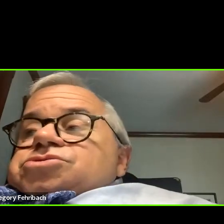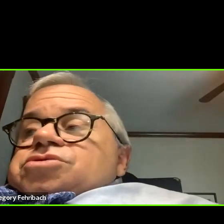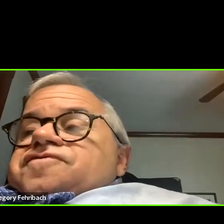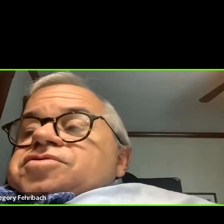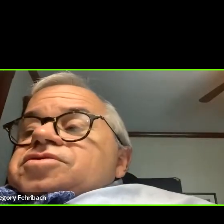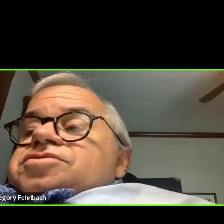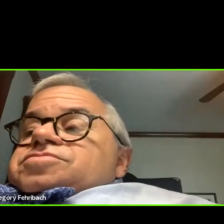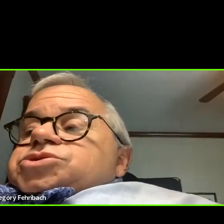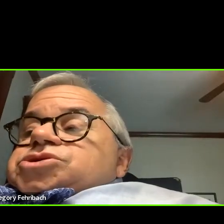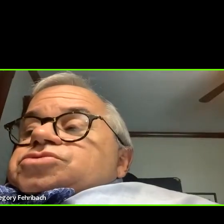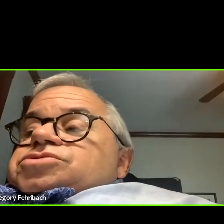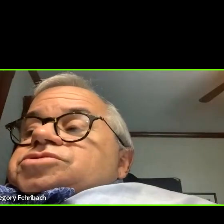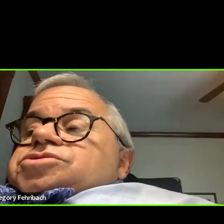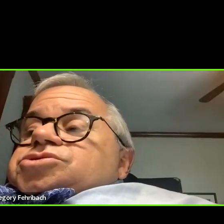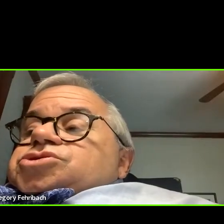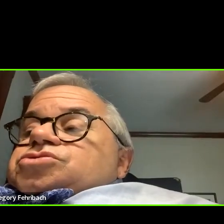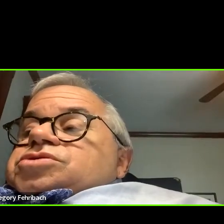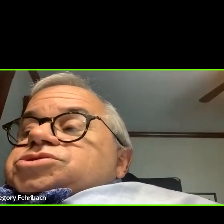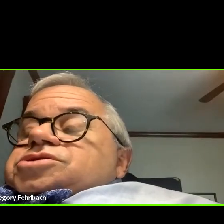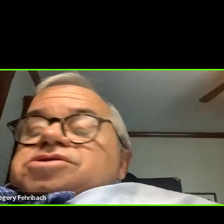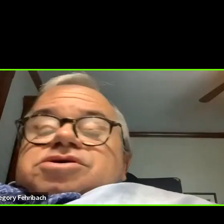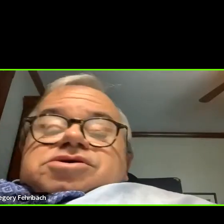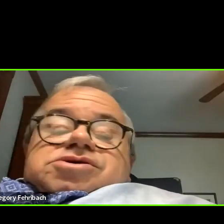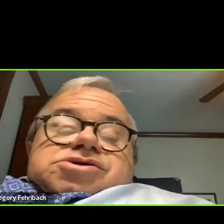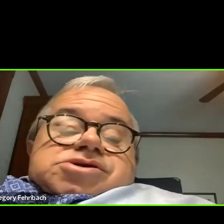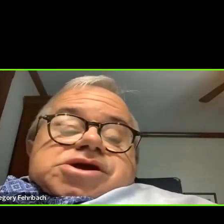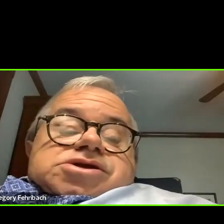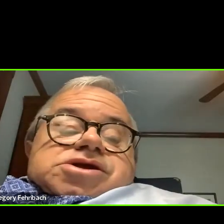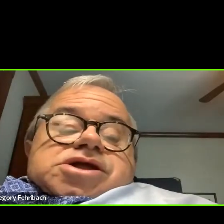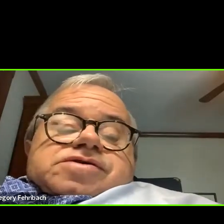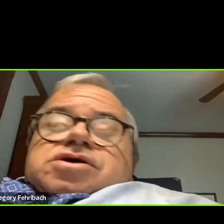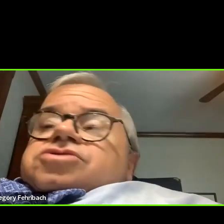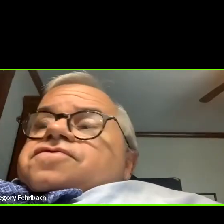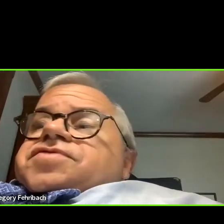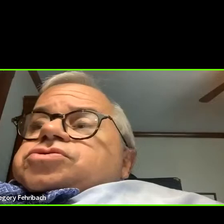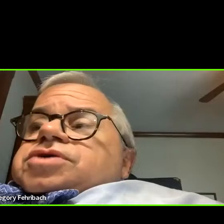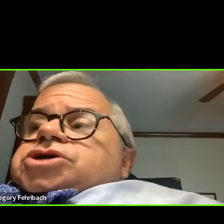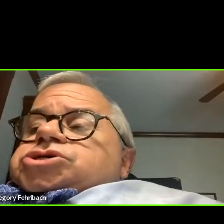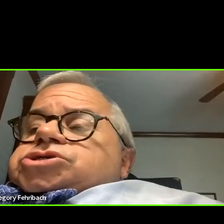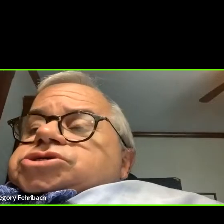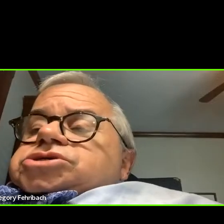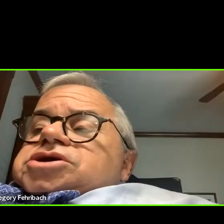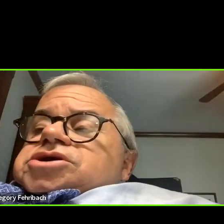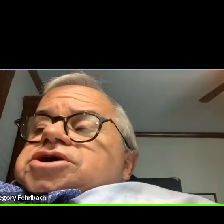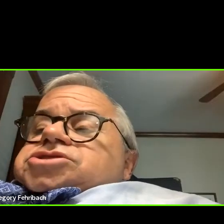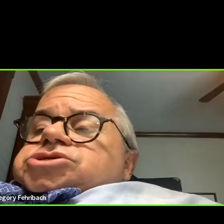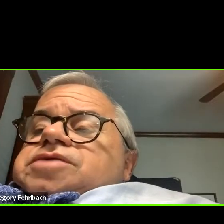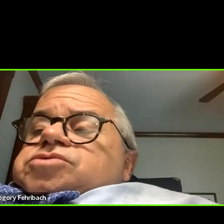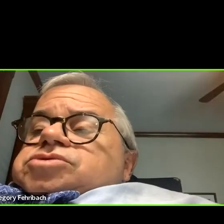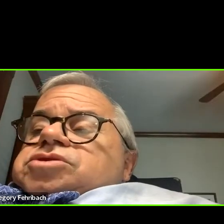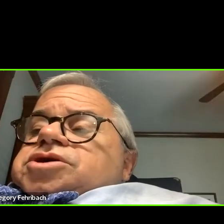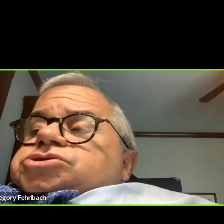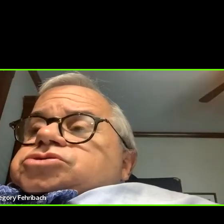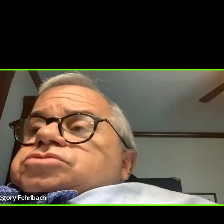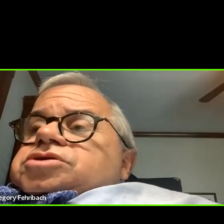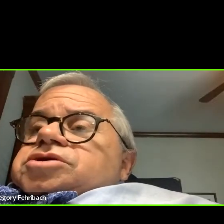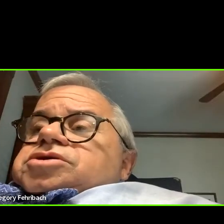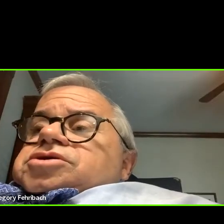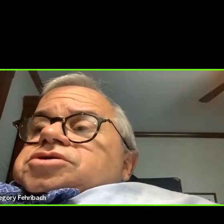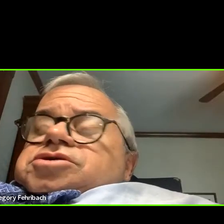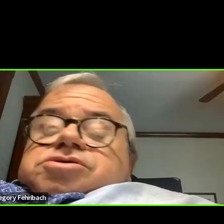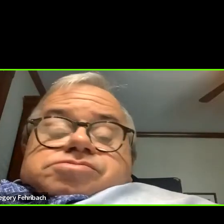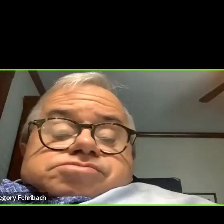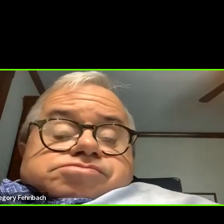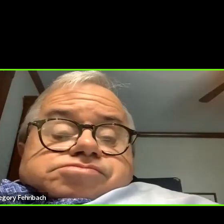again, sorry for missing you in the queue, as indicated. Any other federal agencies at this time that would like to